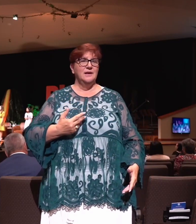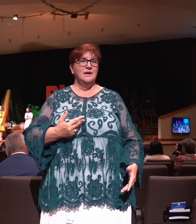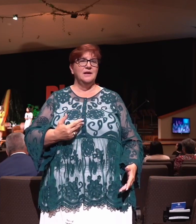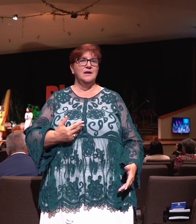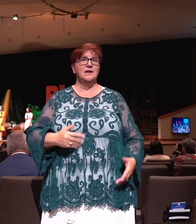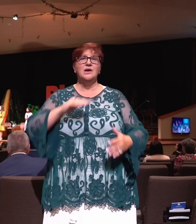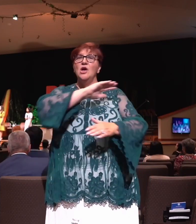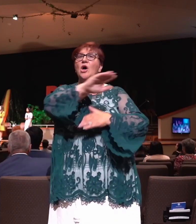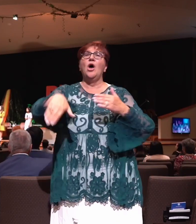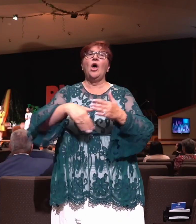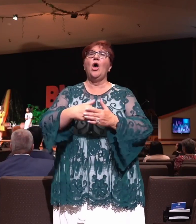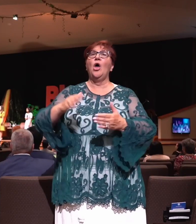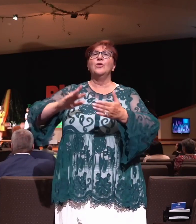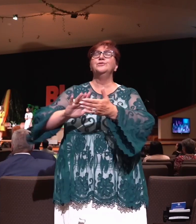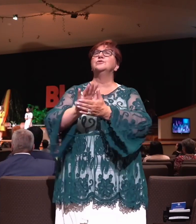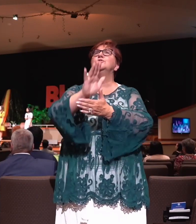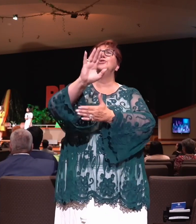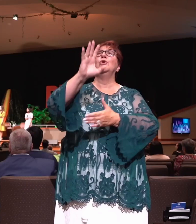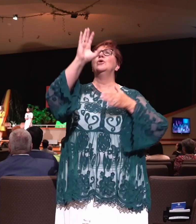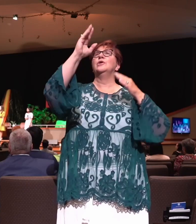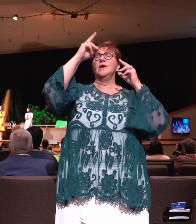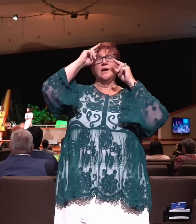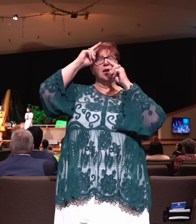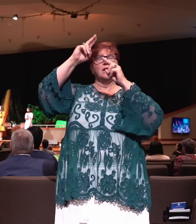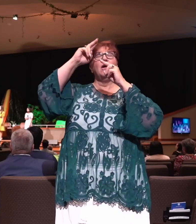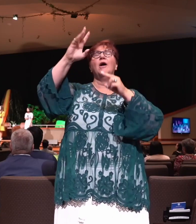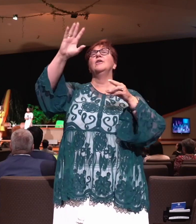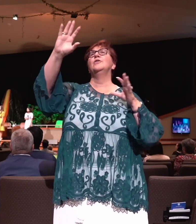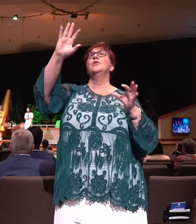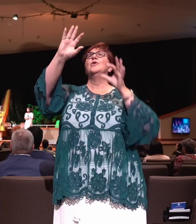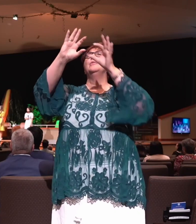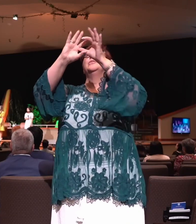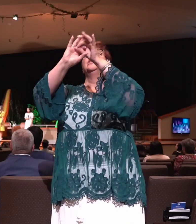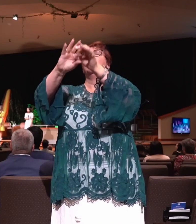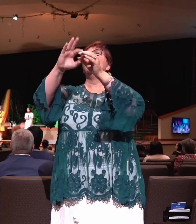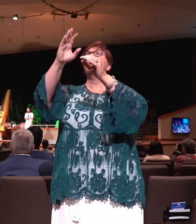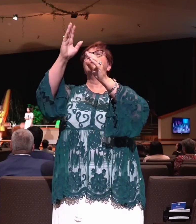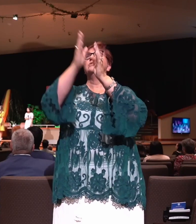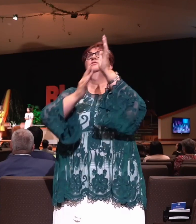done. All the glory and the honor to the